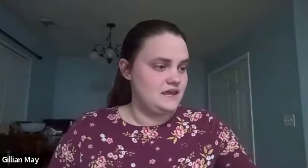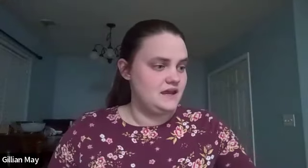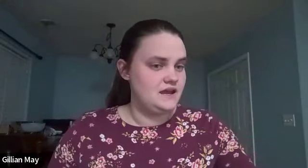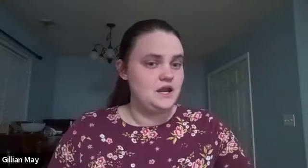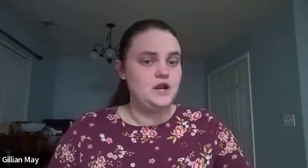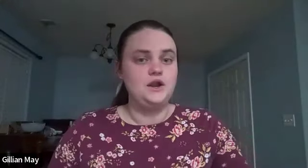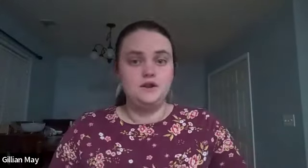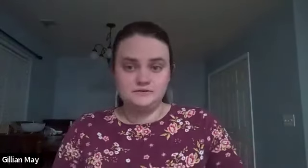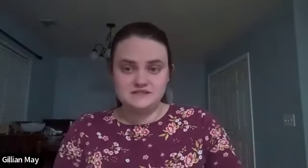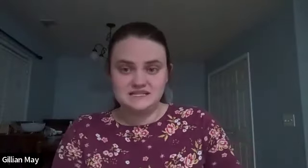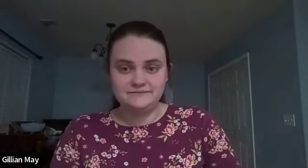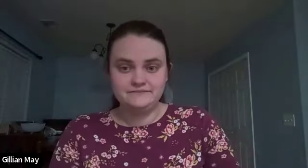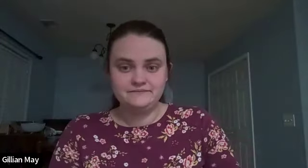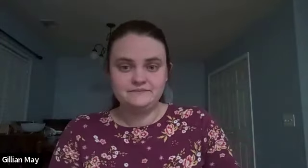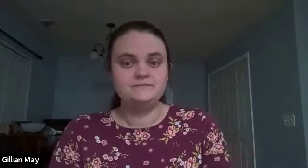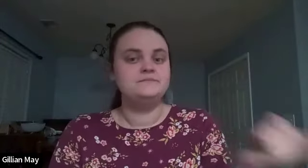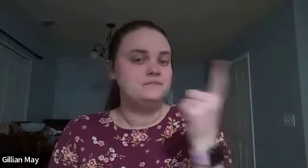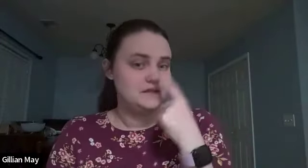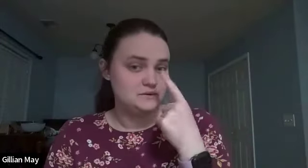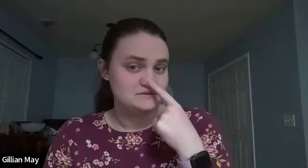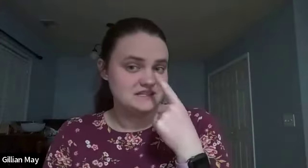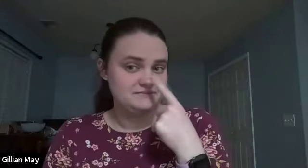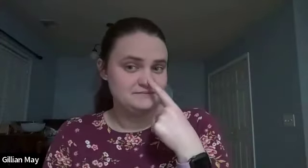Then nosy, nosy.